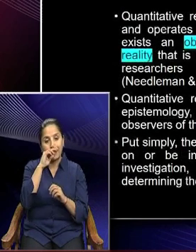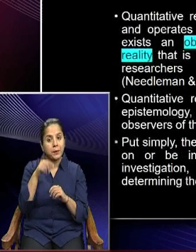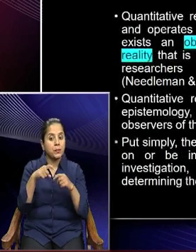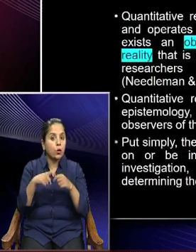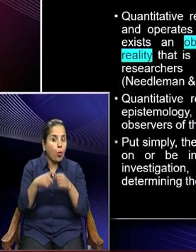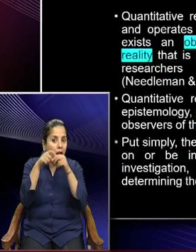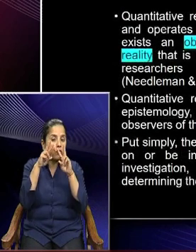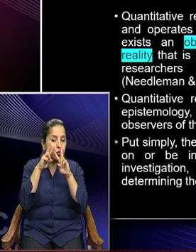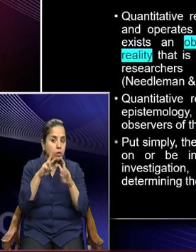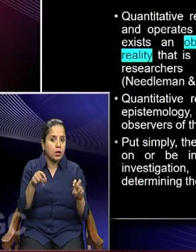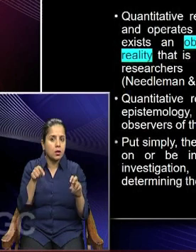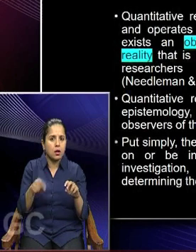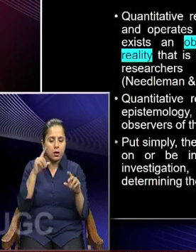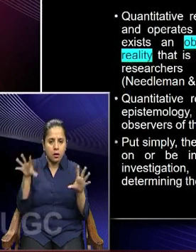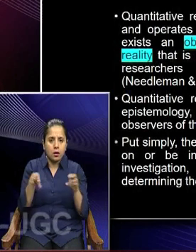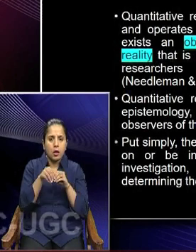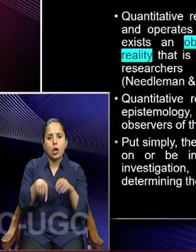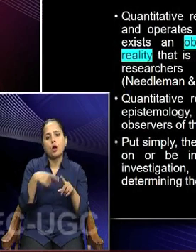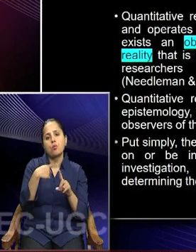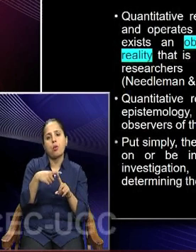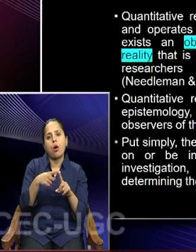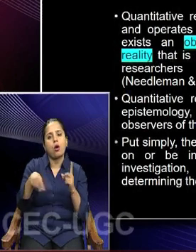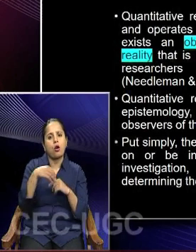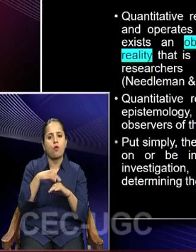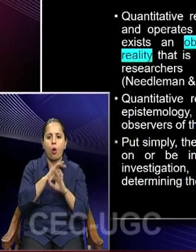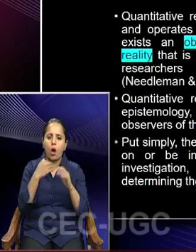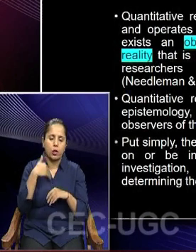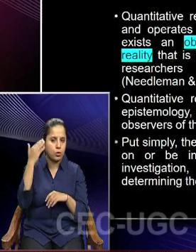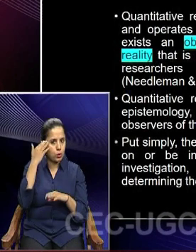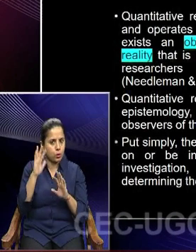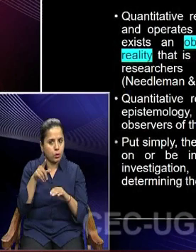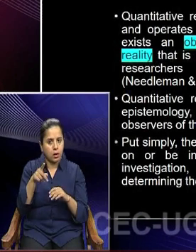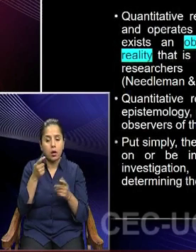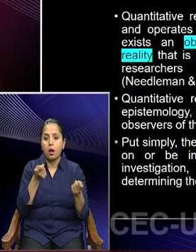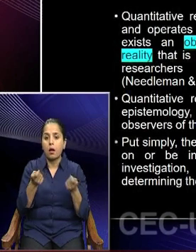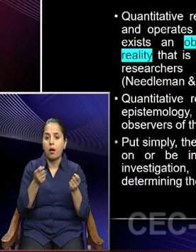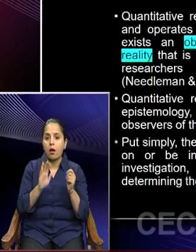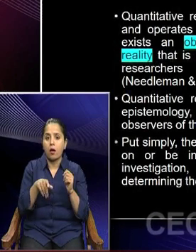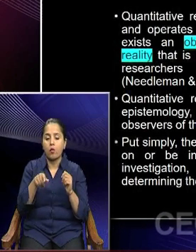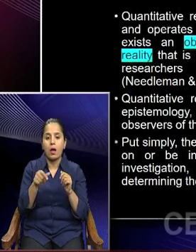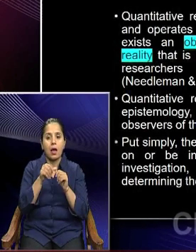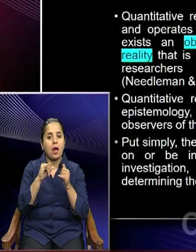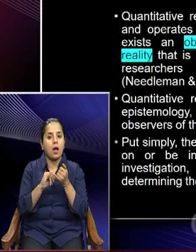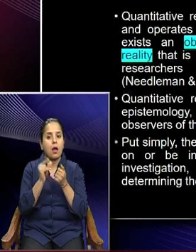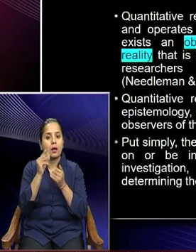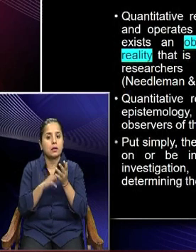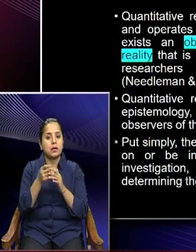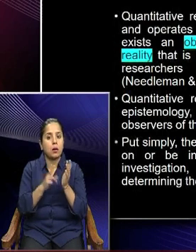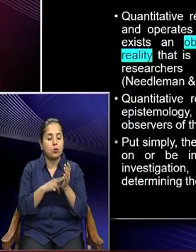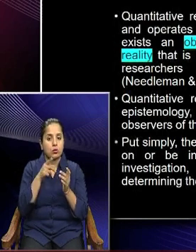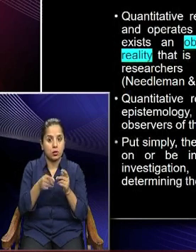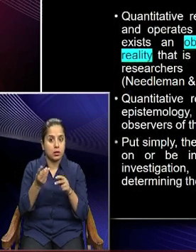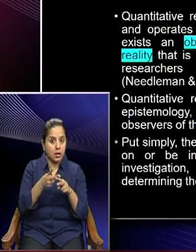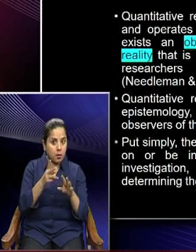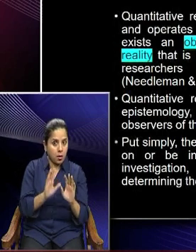Quantitative research is grounded in positivism, we already know this, and it operates under the assumption that there exists